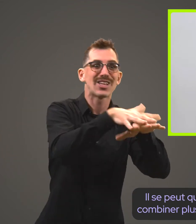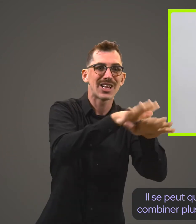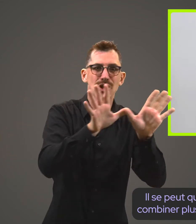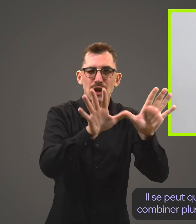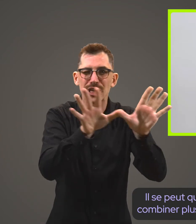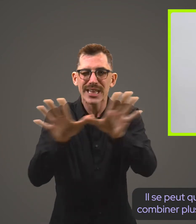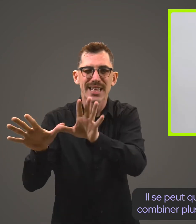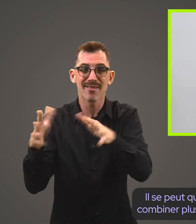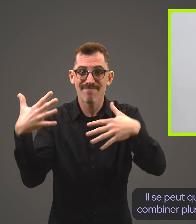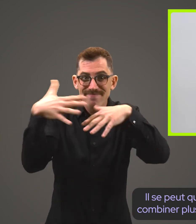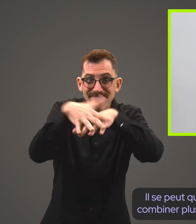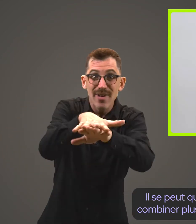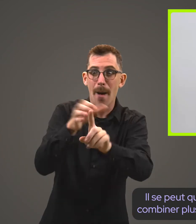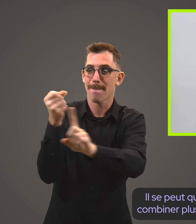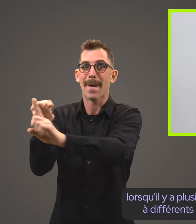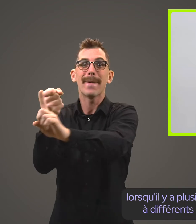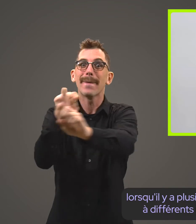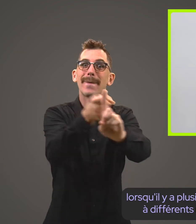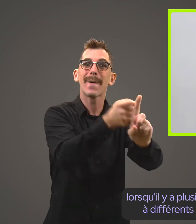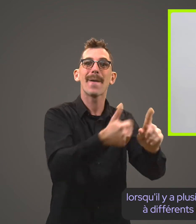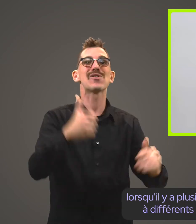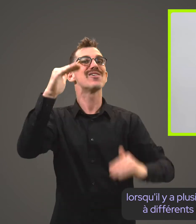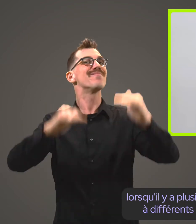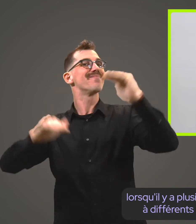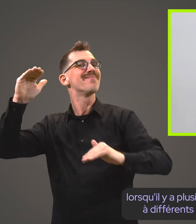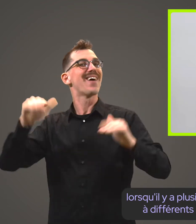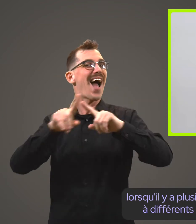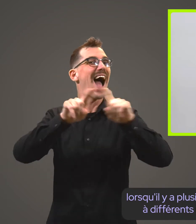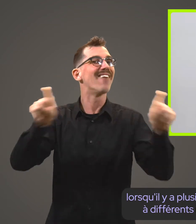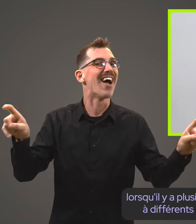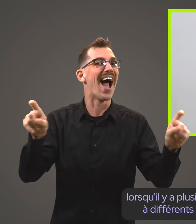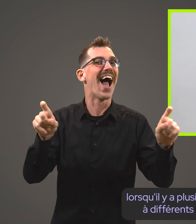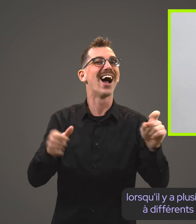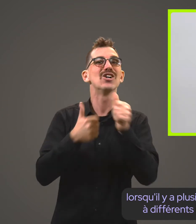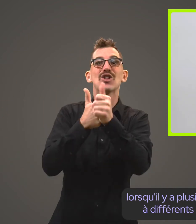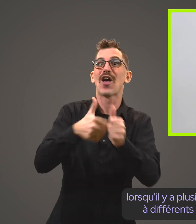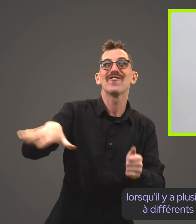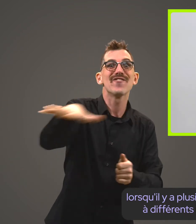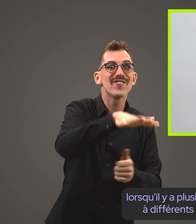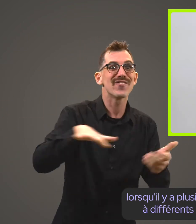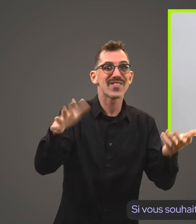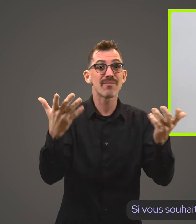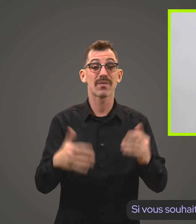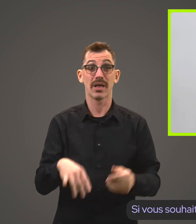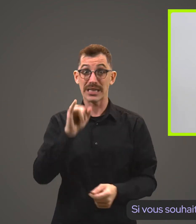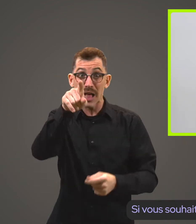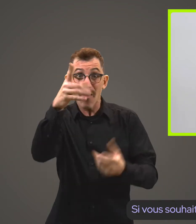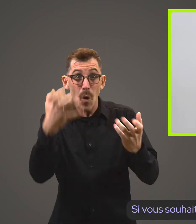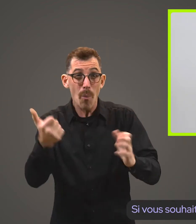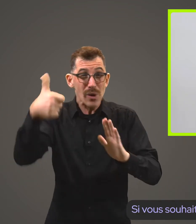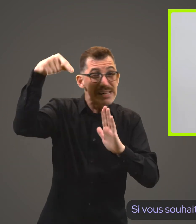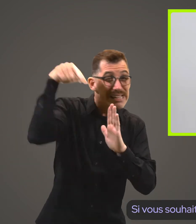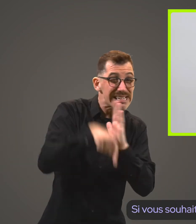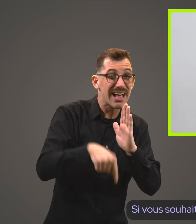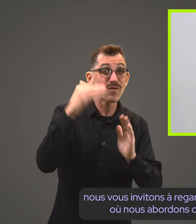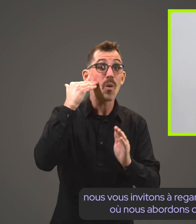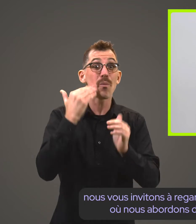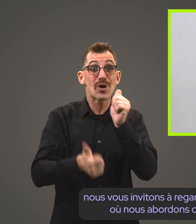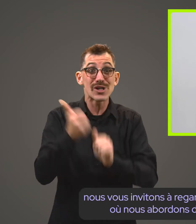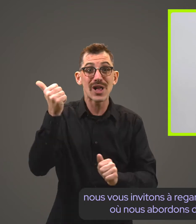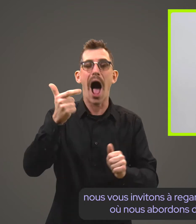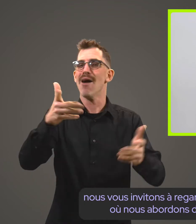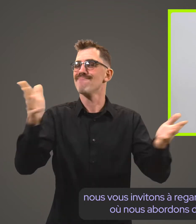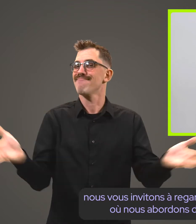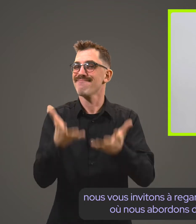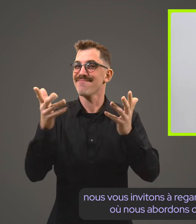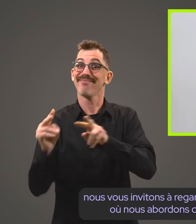multiple strategies together when there are multiple determinants at different levels at play. If you are interested in learning more, we